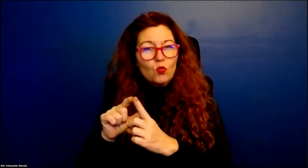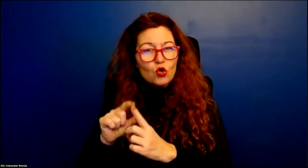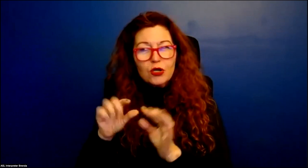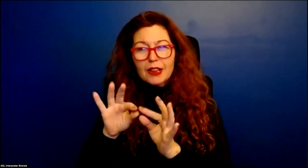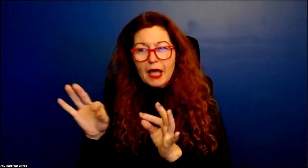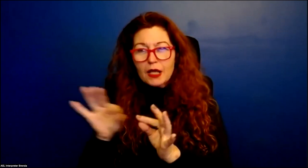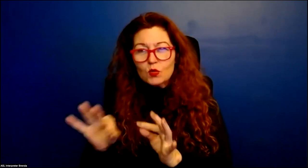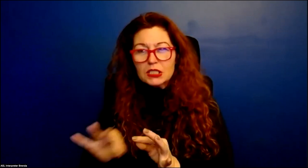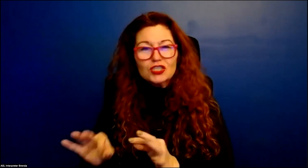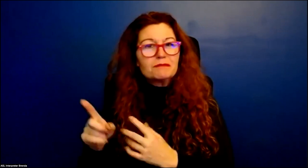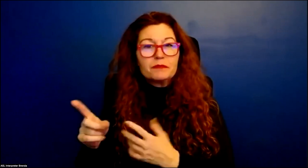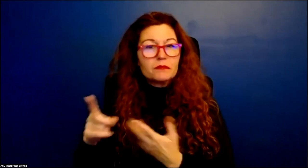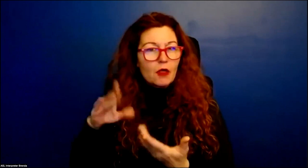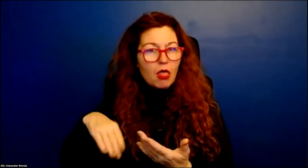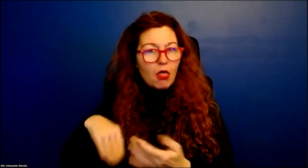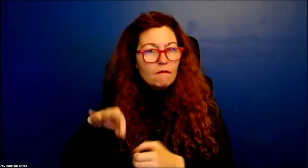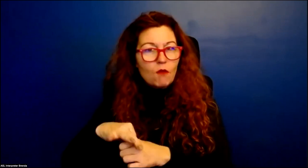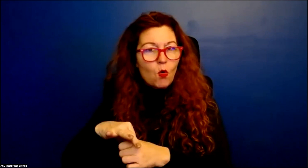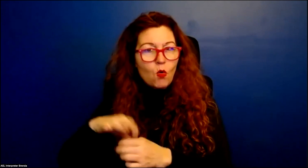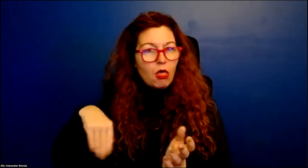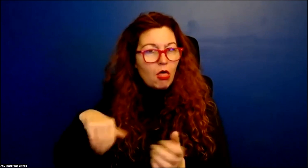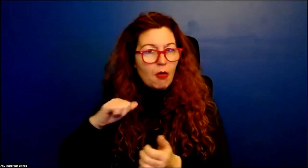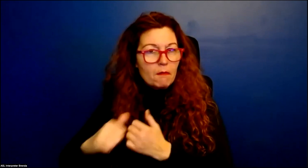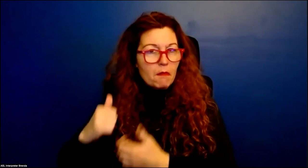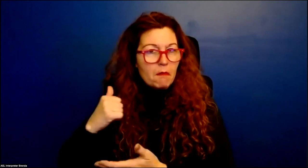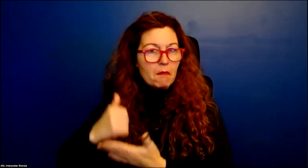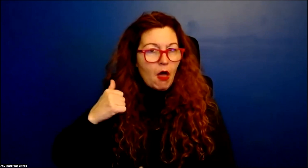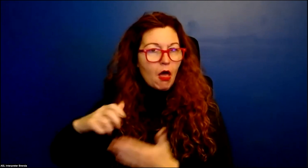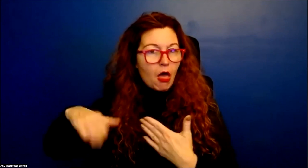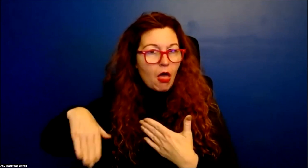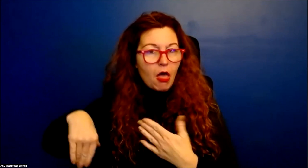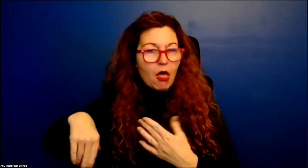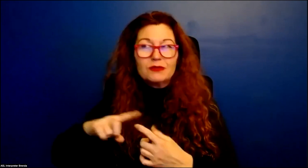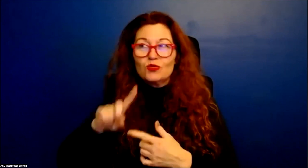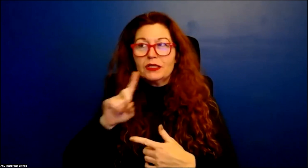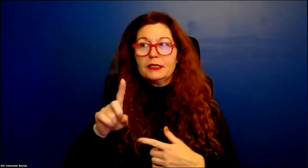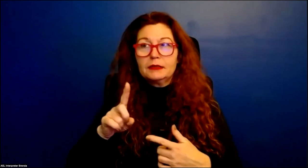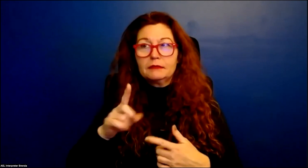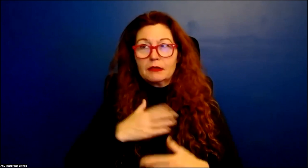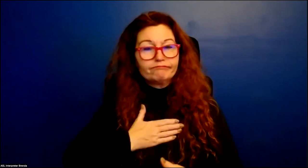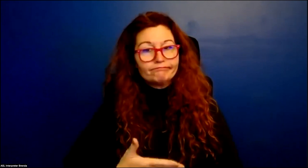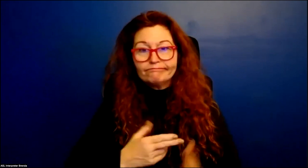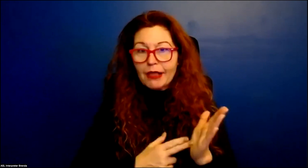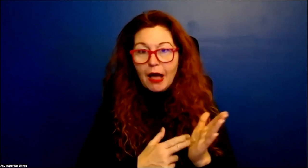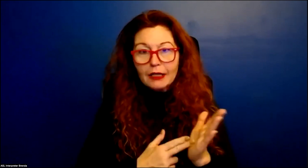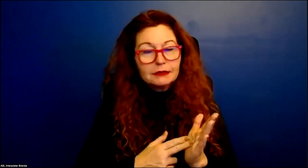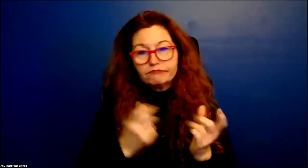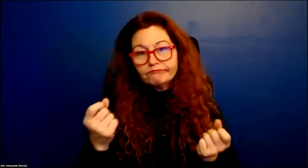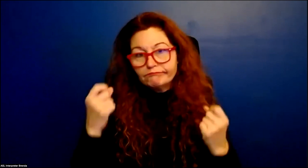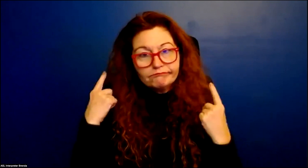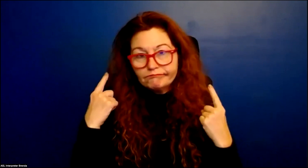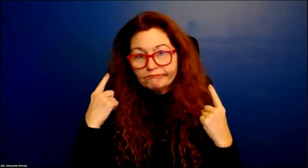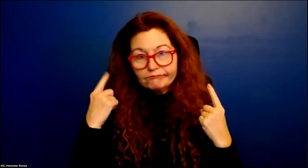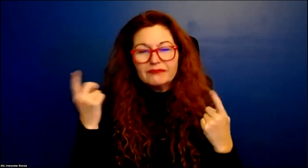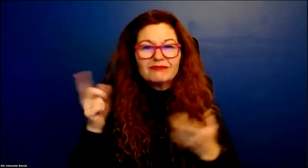don't think it was passed yet. So it's not being a lawyer, I don't understand well enough the details of how it's being passed, but